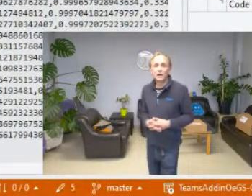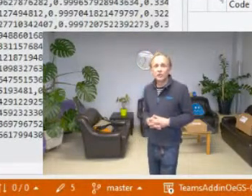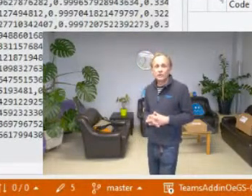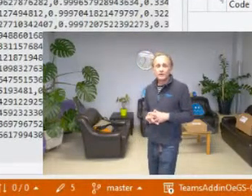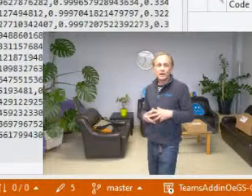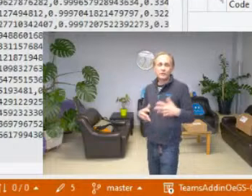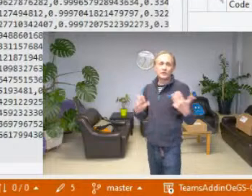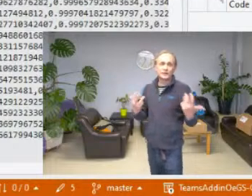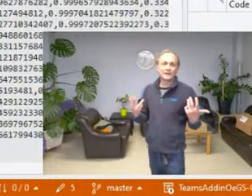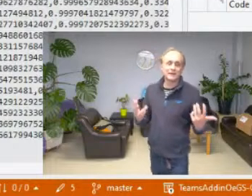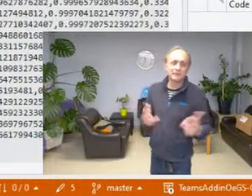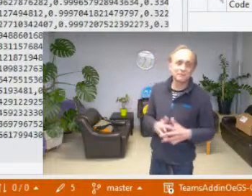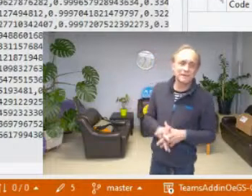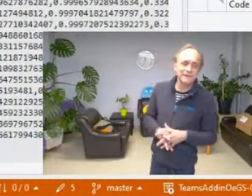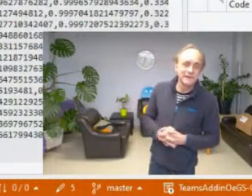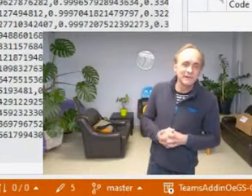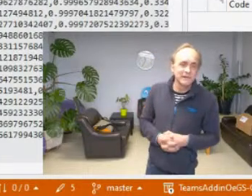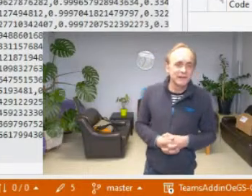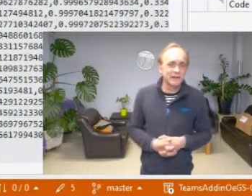our